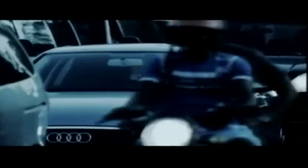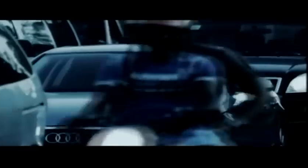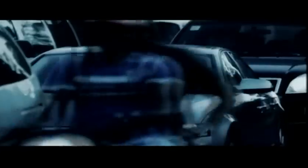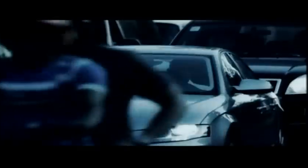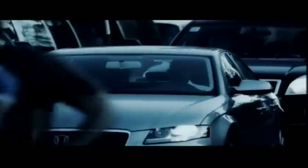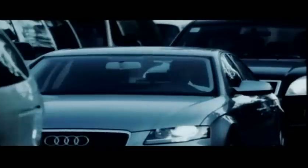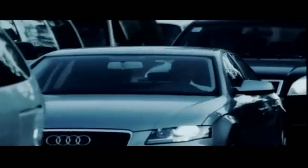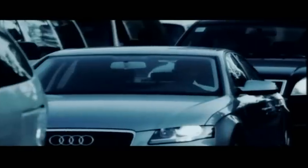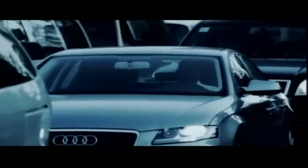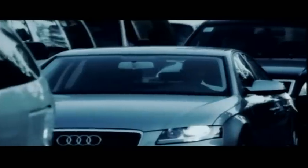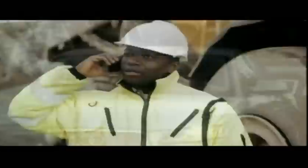is a company that every day